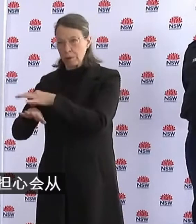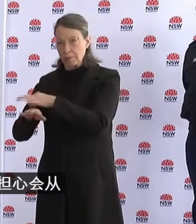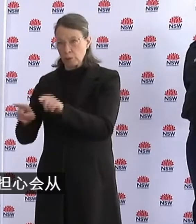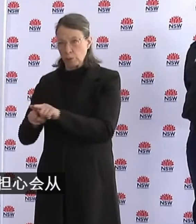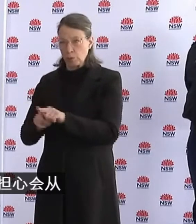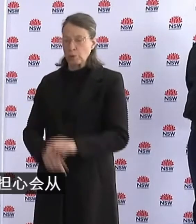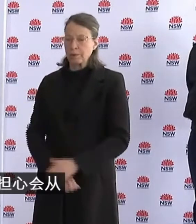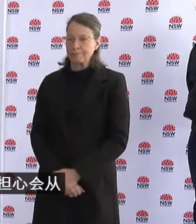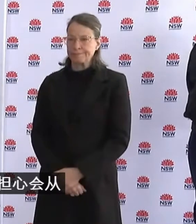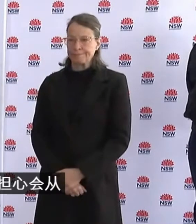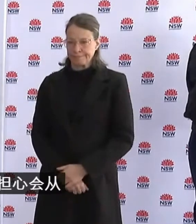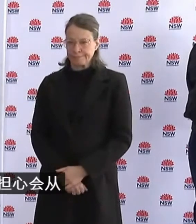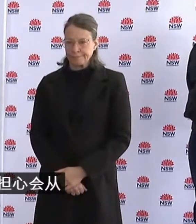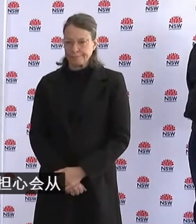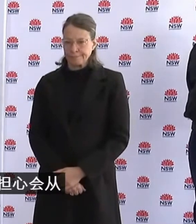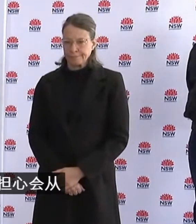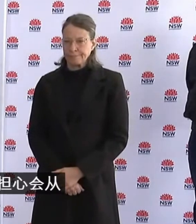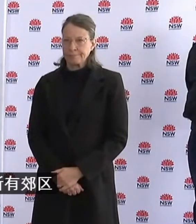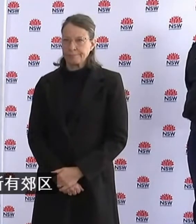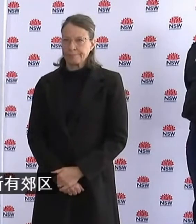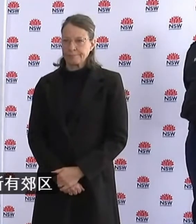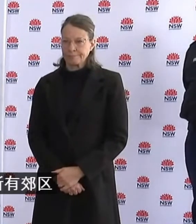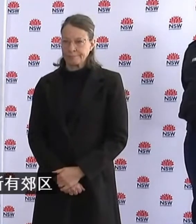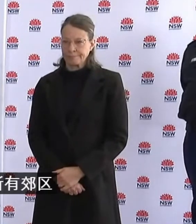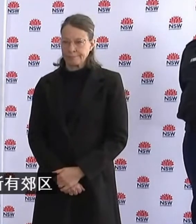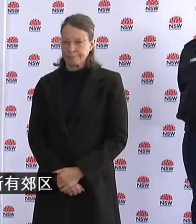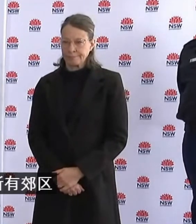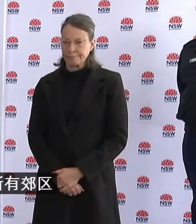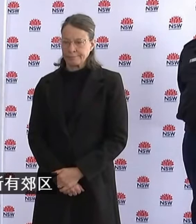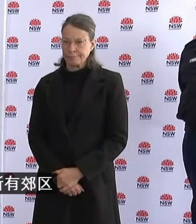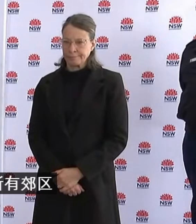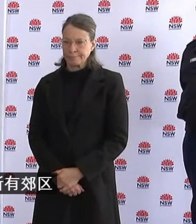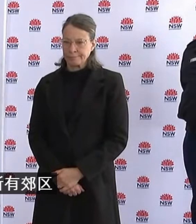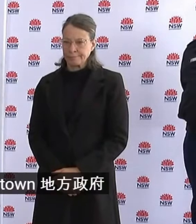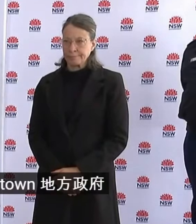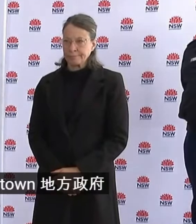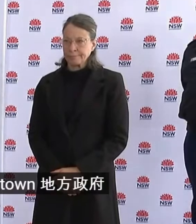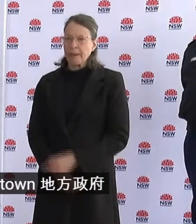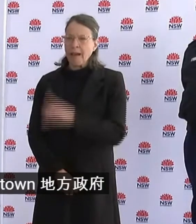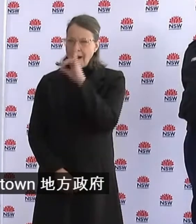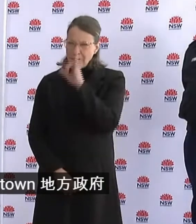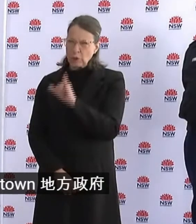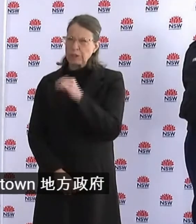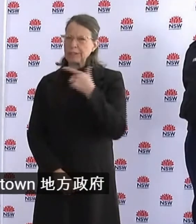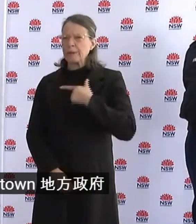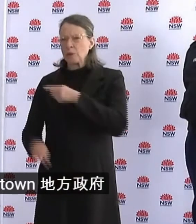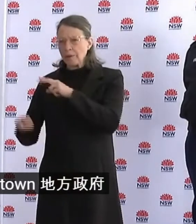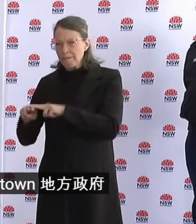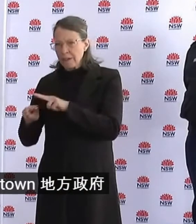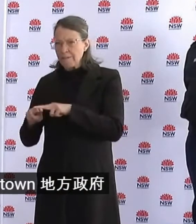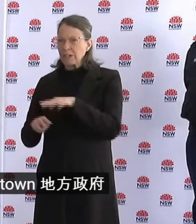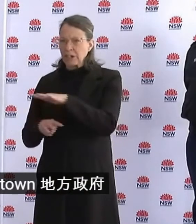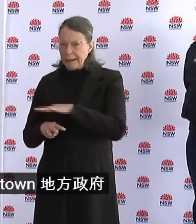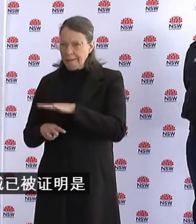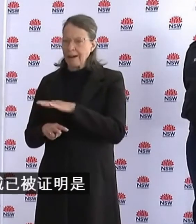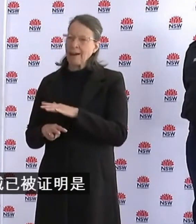that unfortunately our fears of having spillover from the Fairfield local government area and all the suburbs in that local government area into the Canterbury